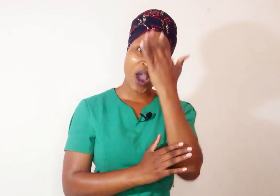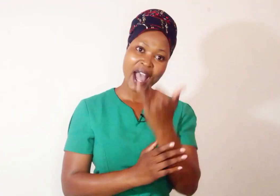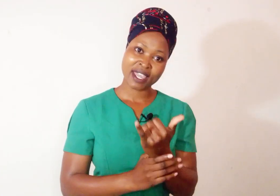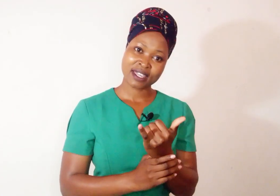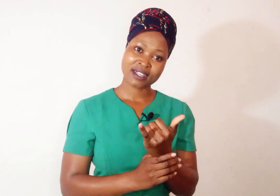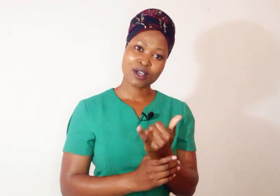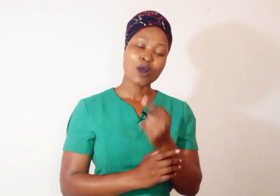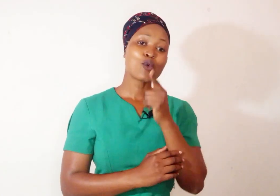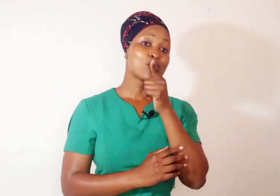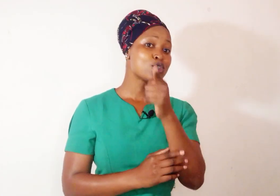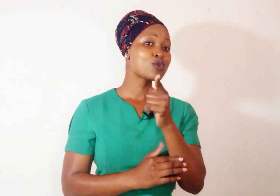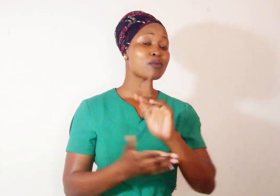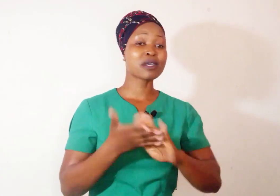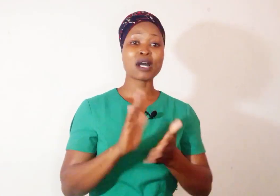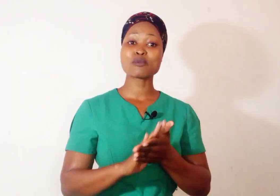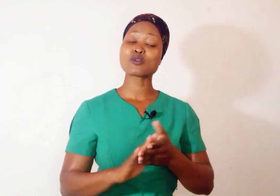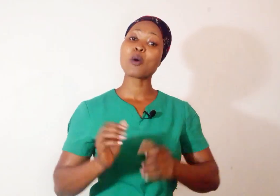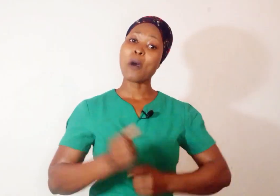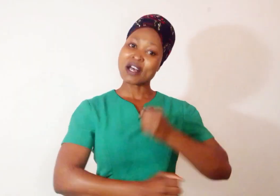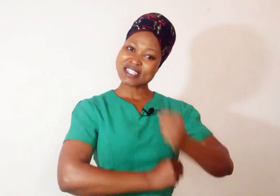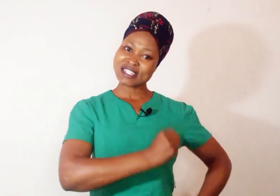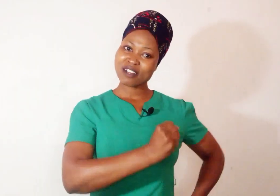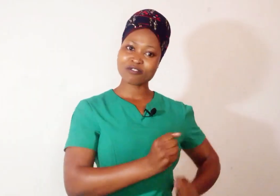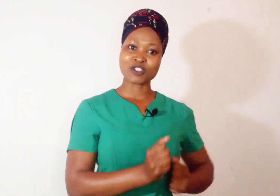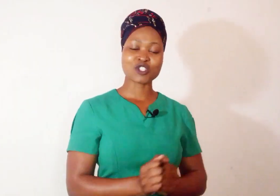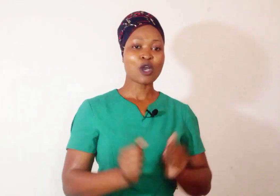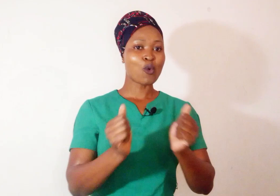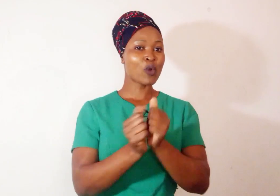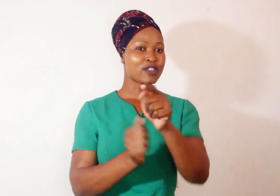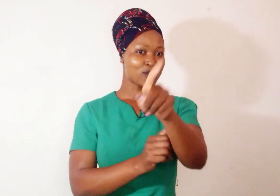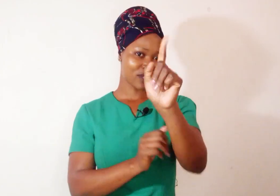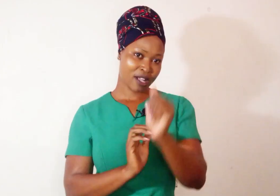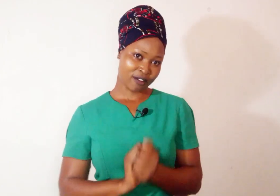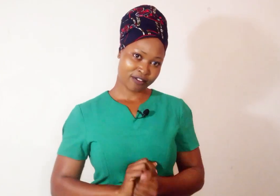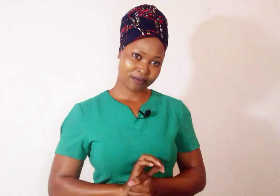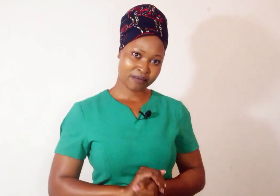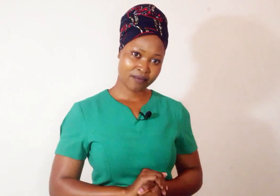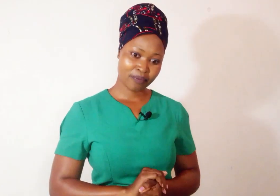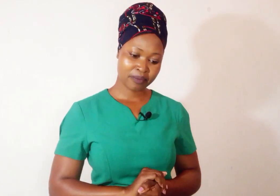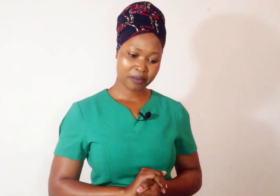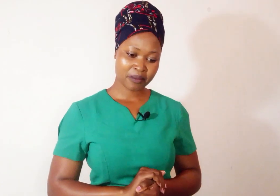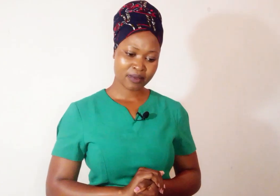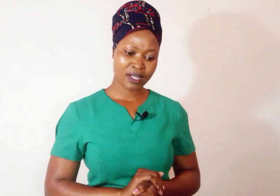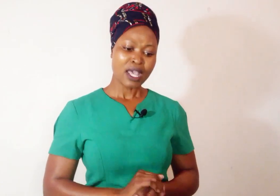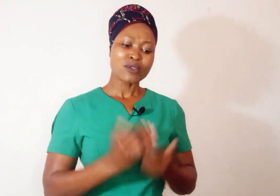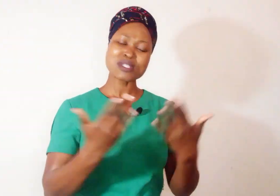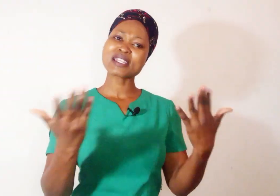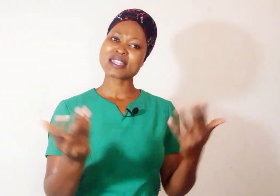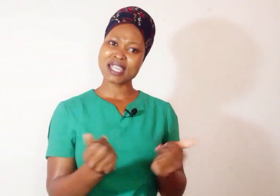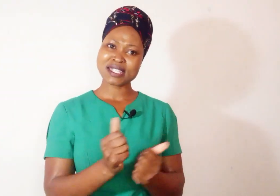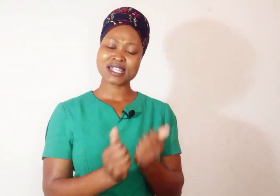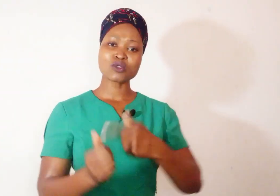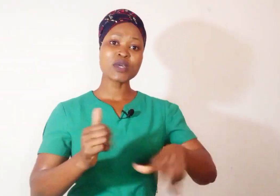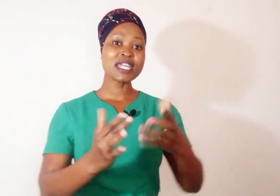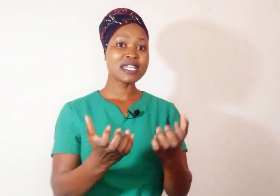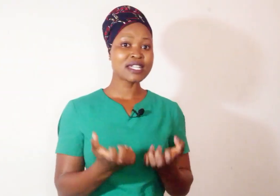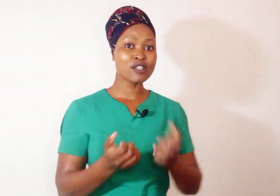why would you become so selfish with yourself? Those are the things that we need